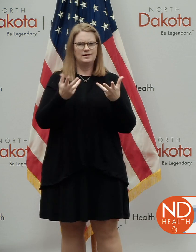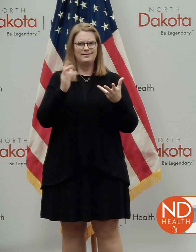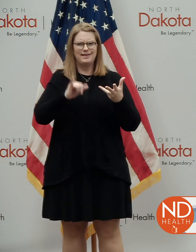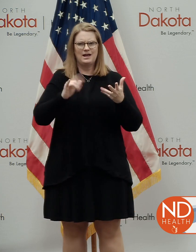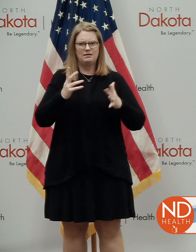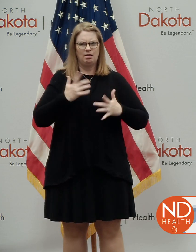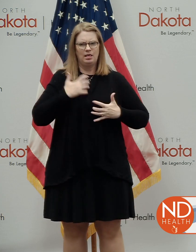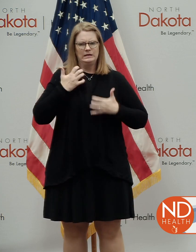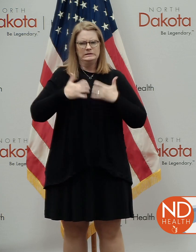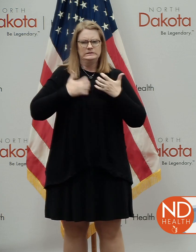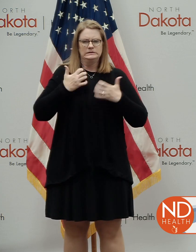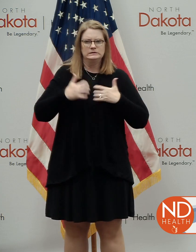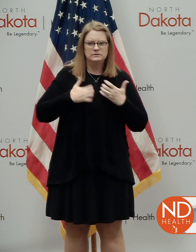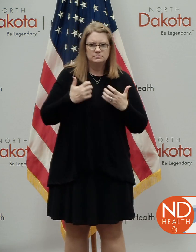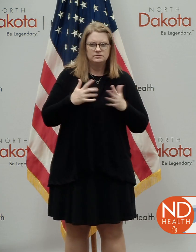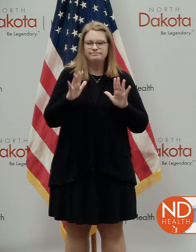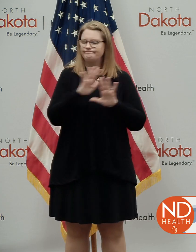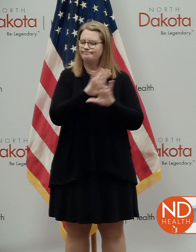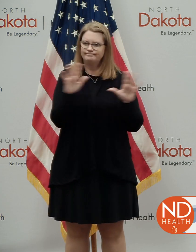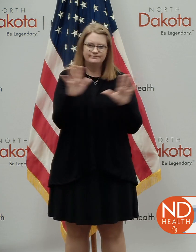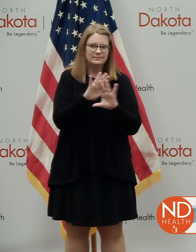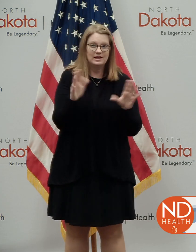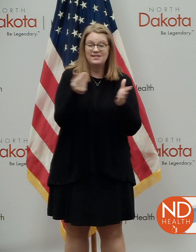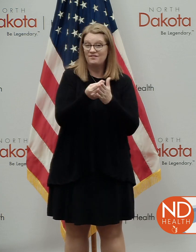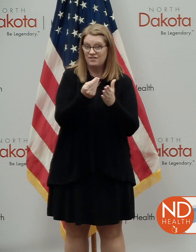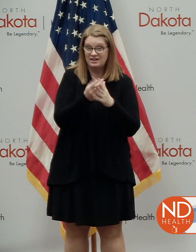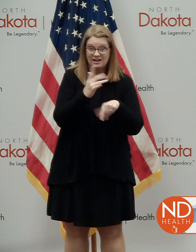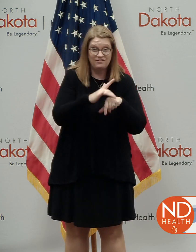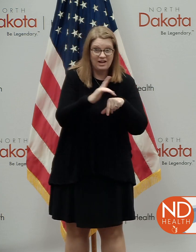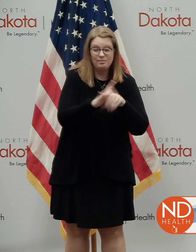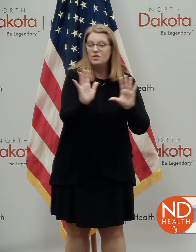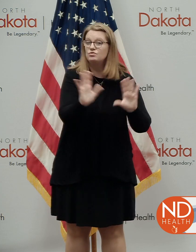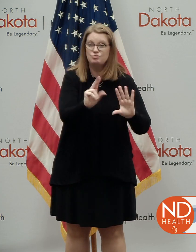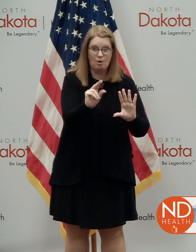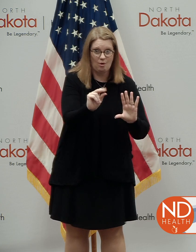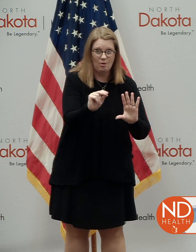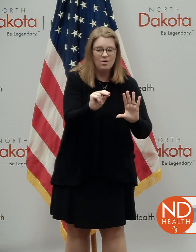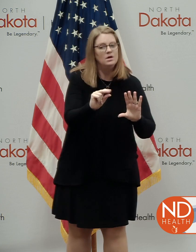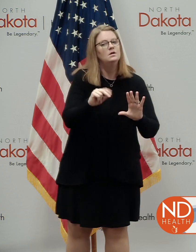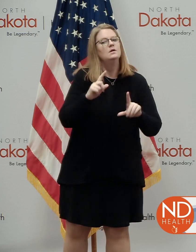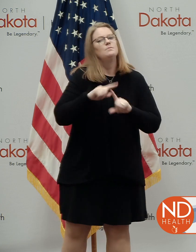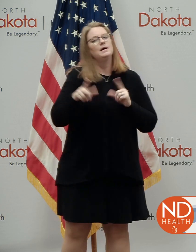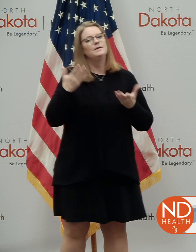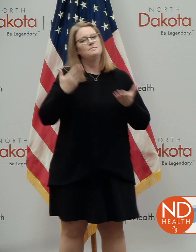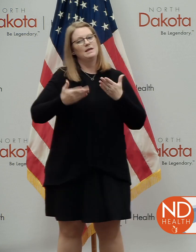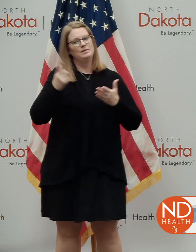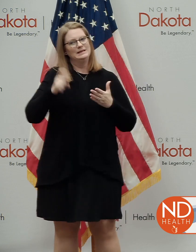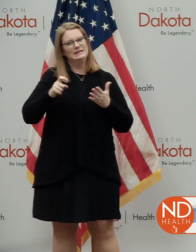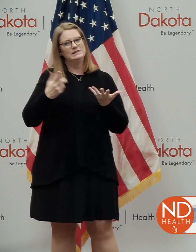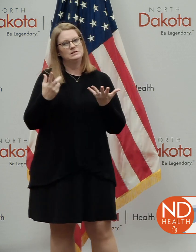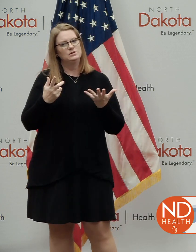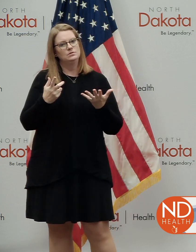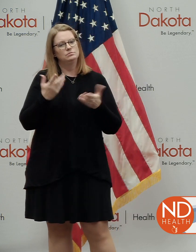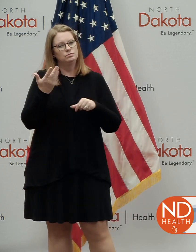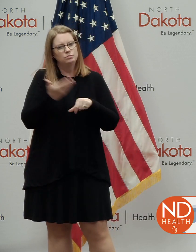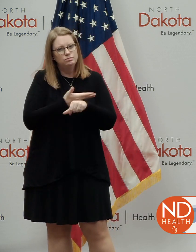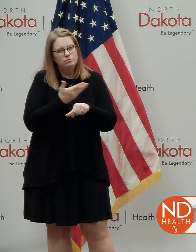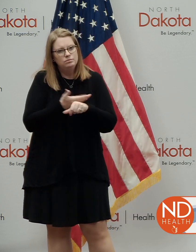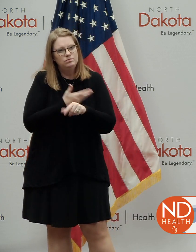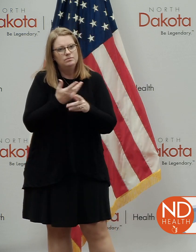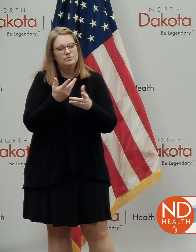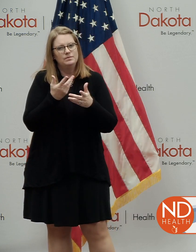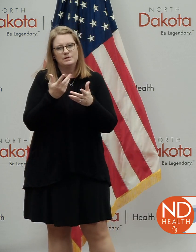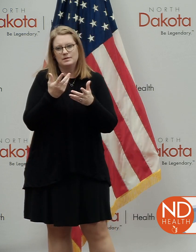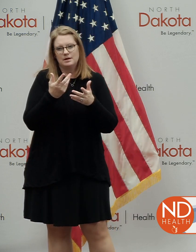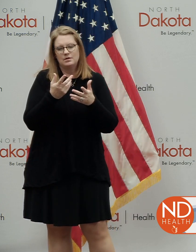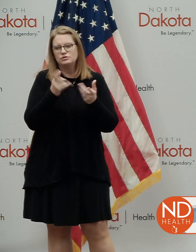anxiety right now. It has nothing to do with the funding that's out there, but maybe we need to repurpose some of the funding